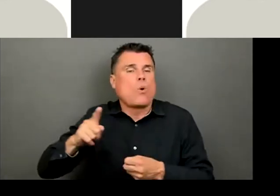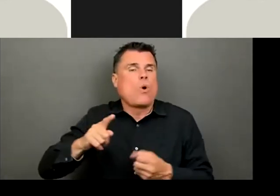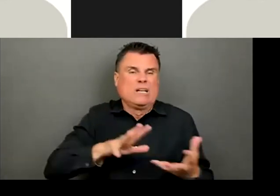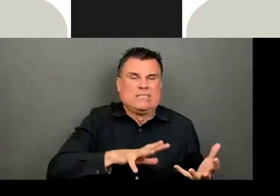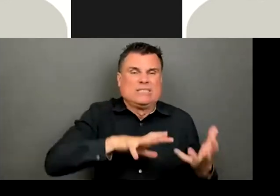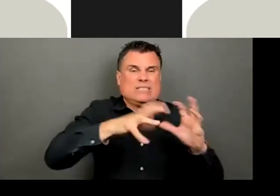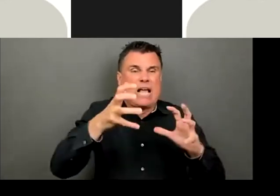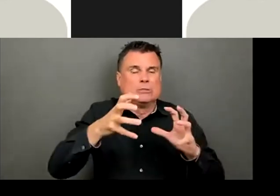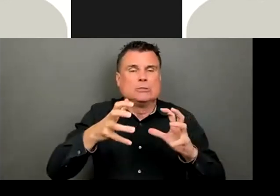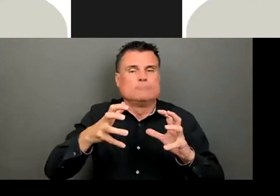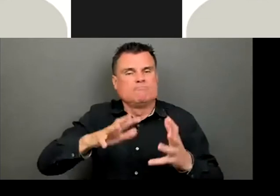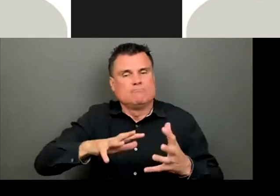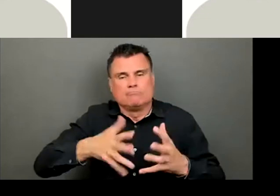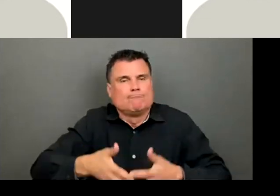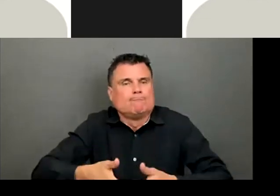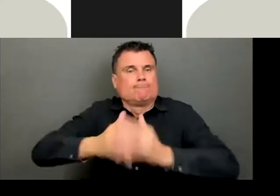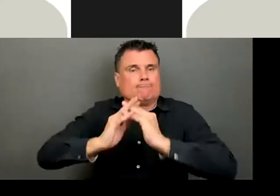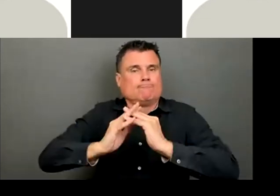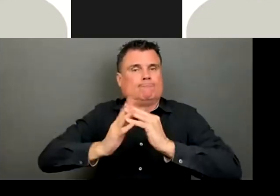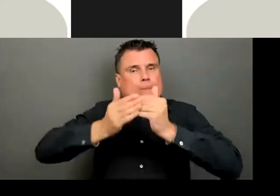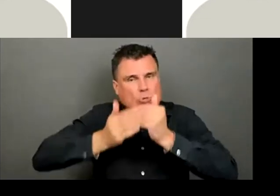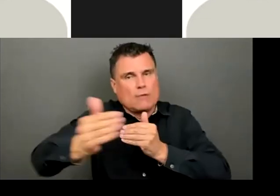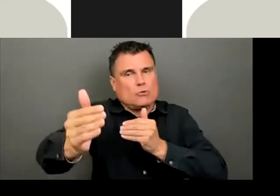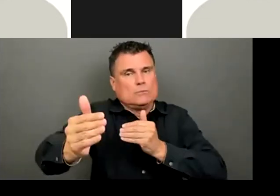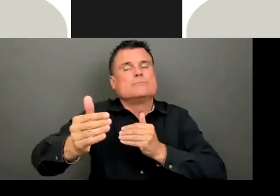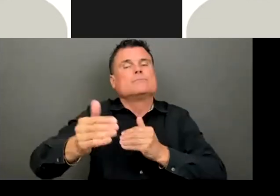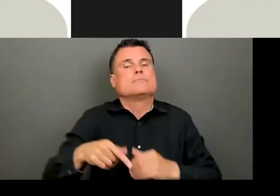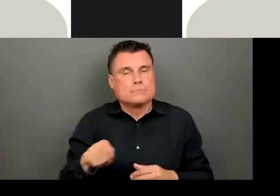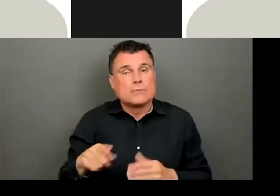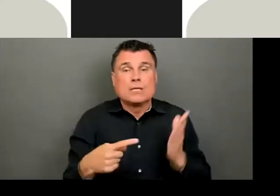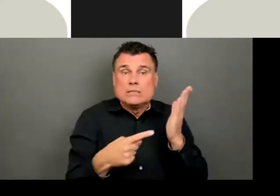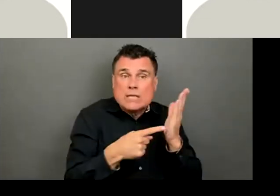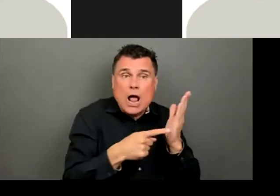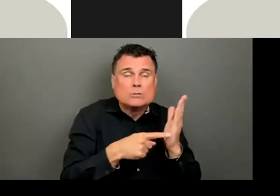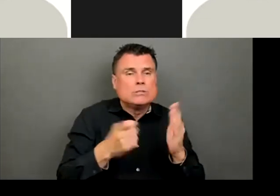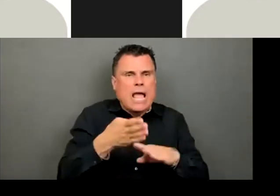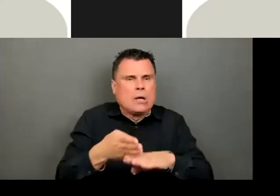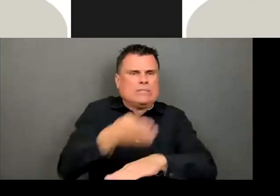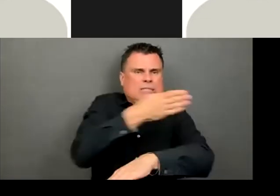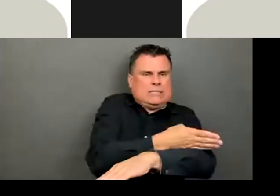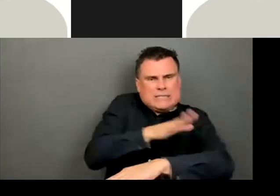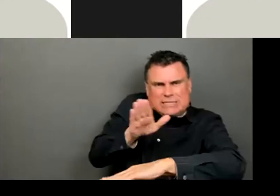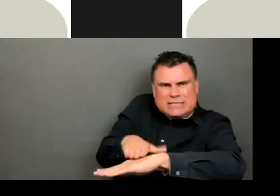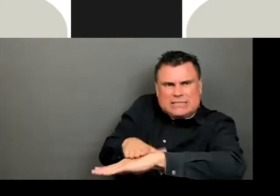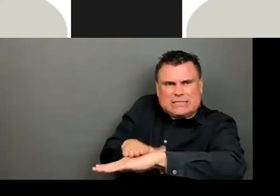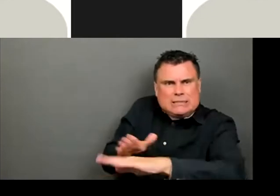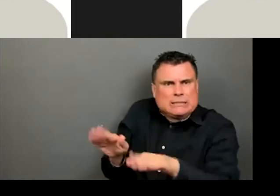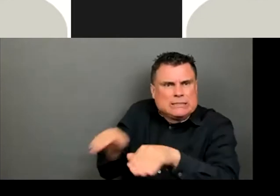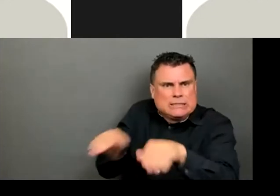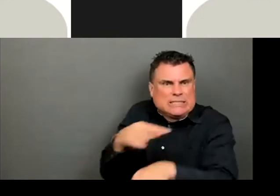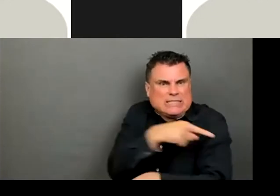for disability inclusive early warning and preparedness can be realistically implemented in low